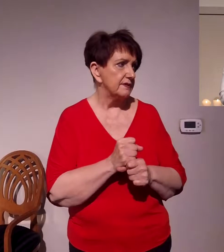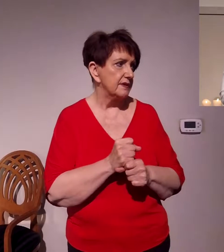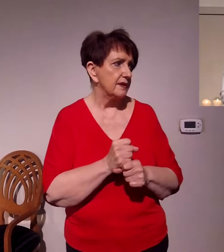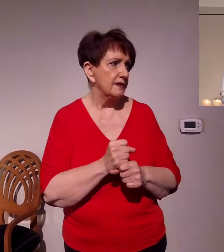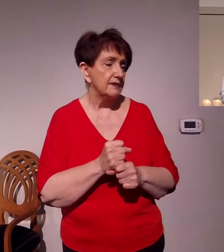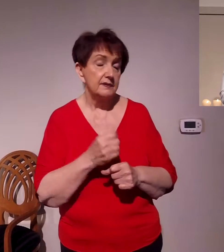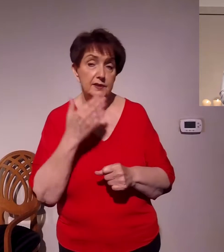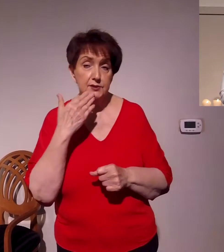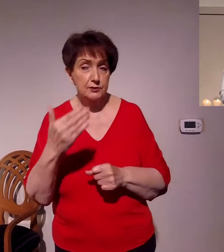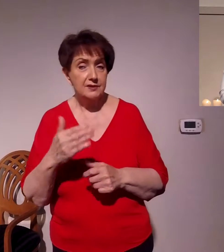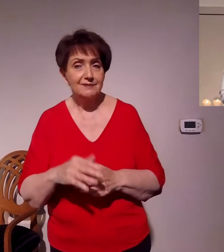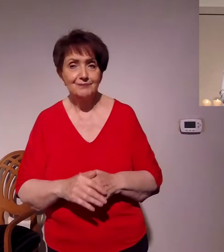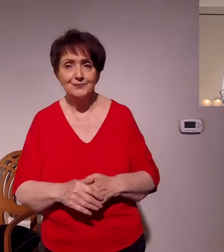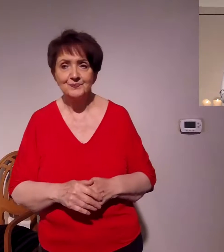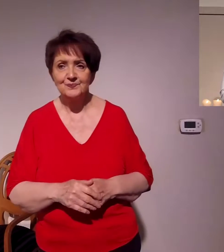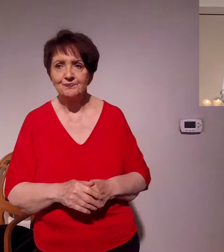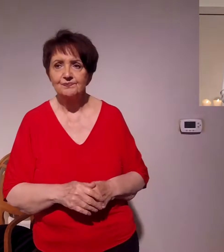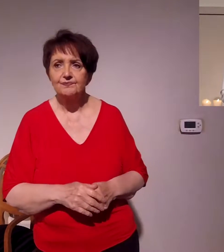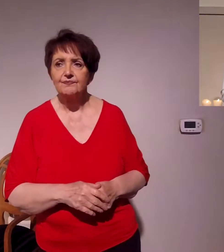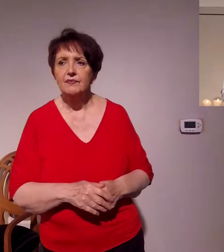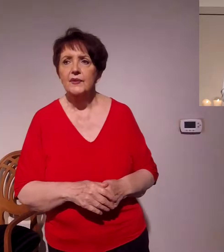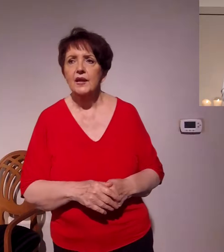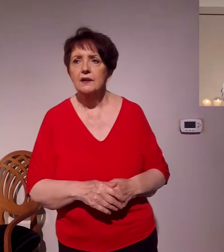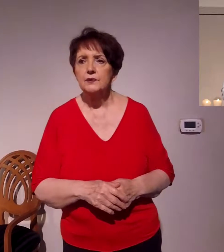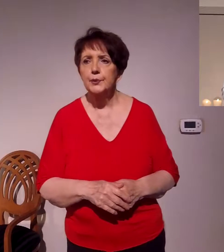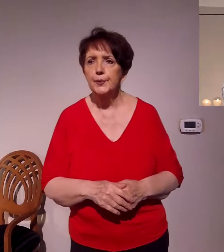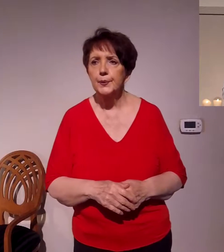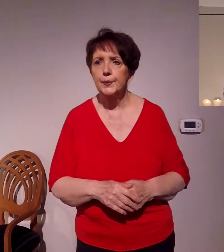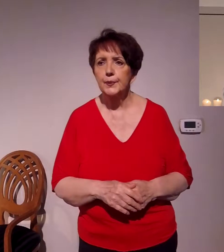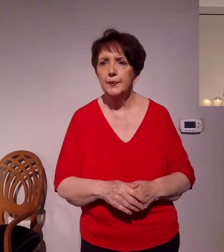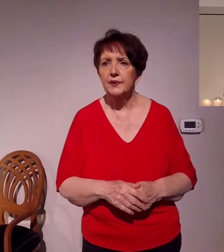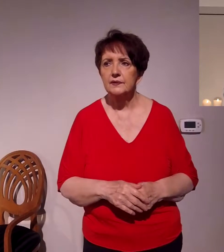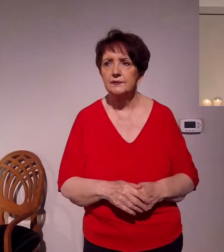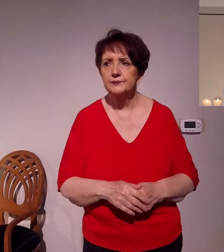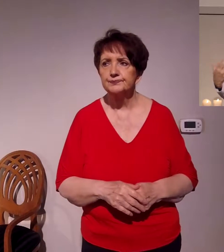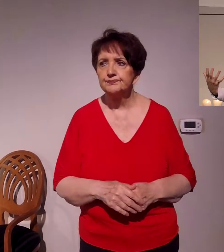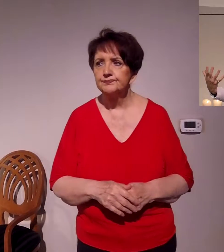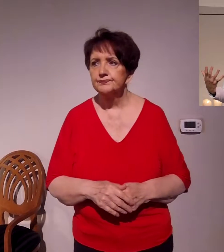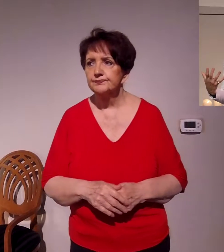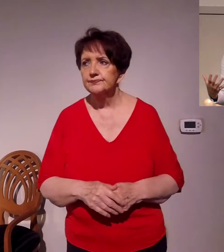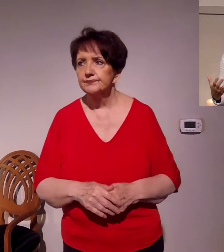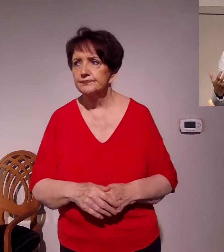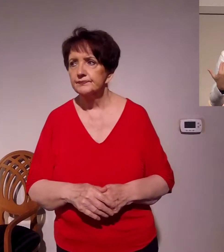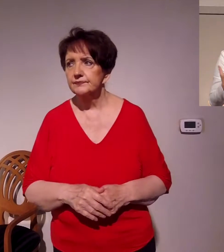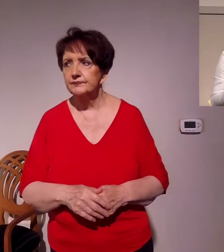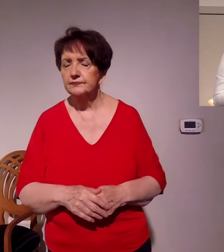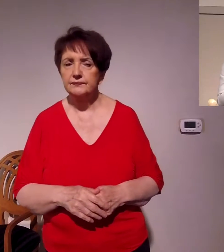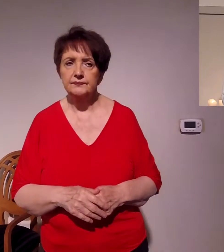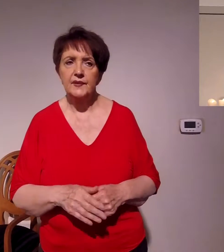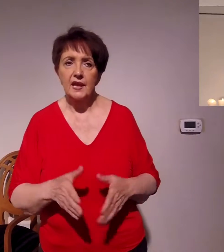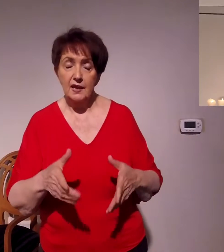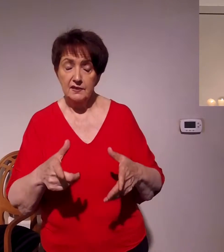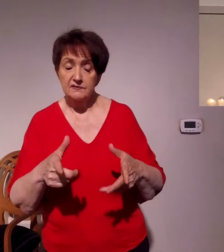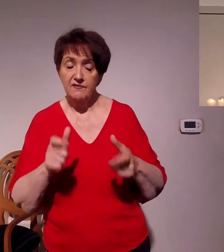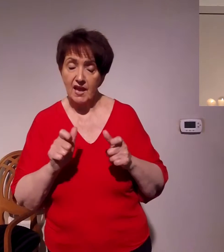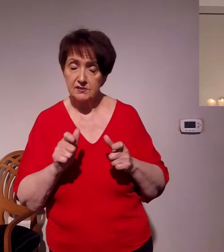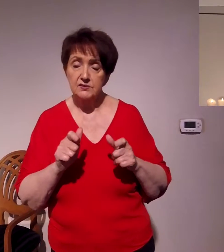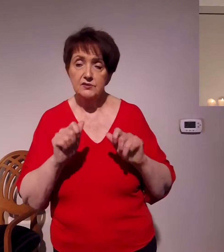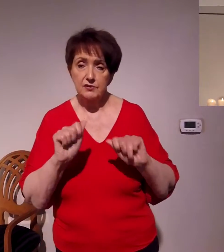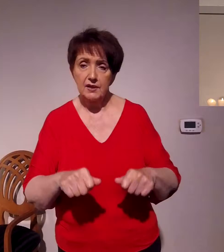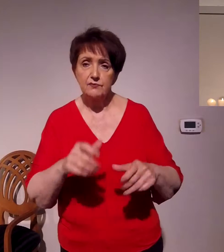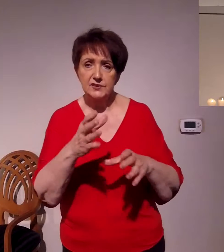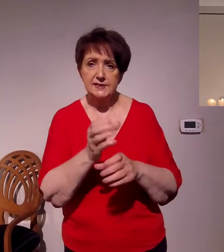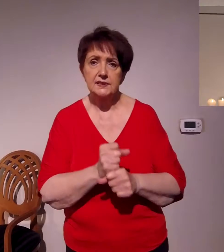That's a good thing. Ain't no slow receivership. As fast as we can receive, we can